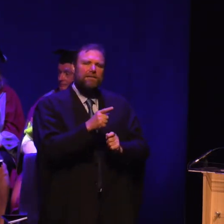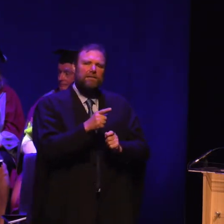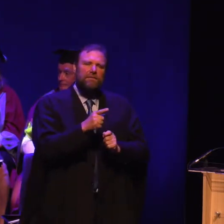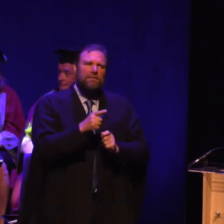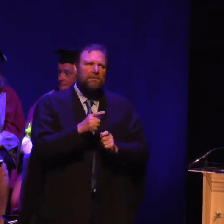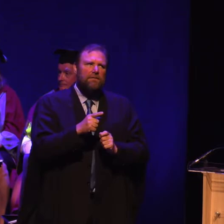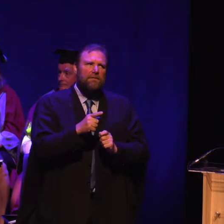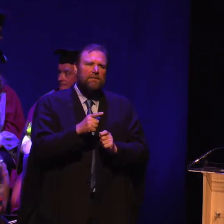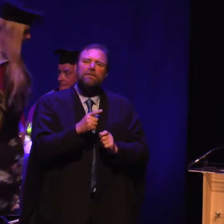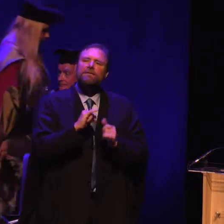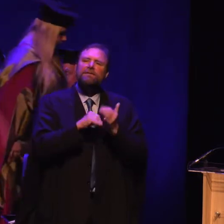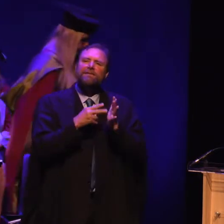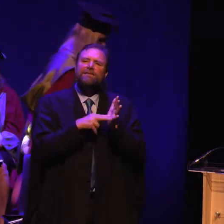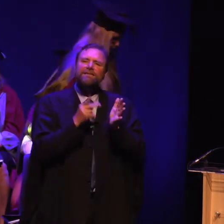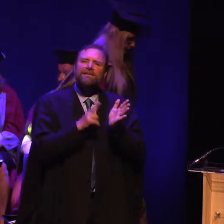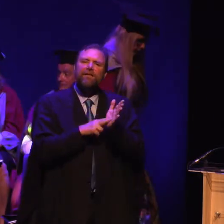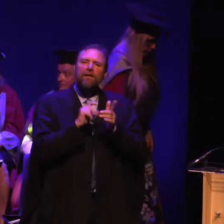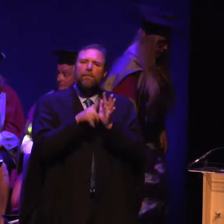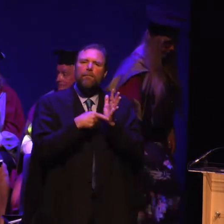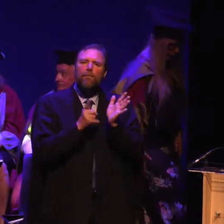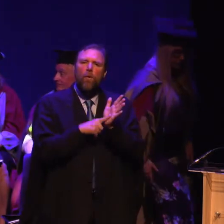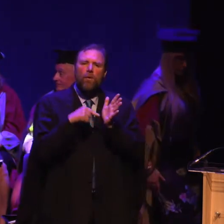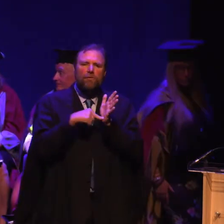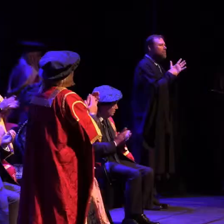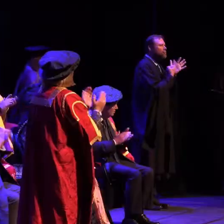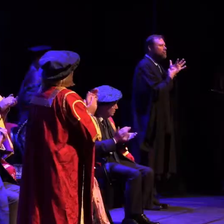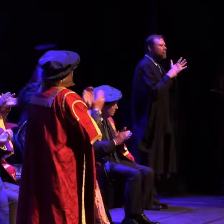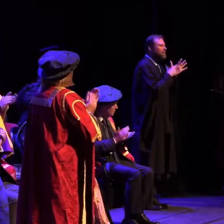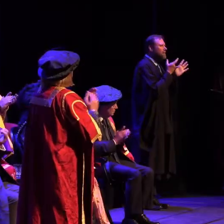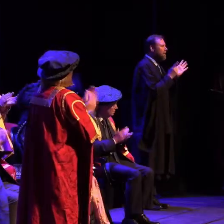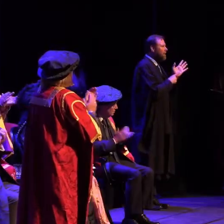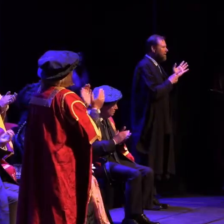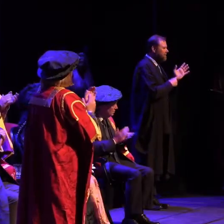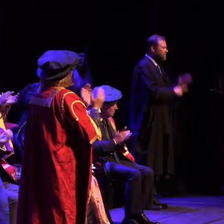Programme, Stephen Paul Trendle.